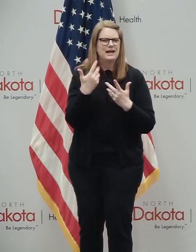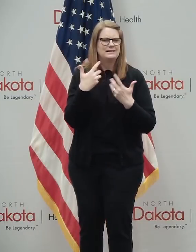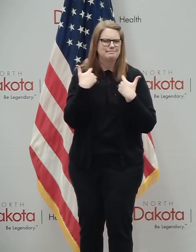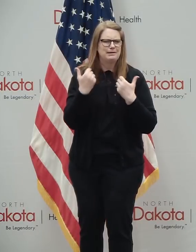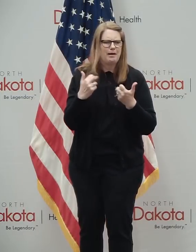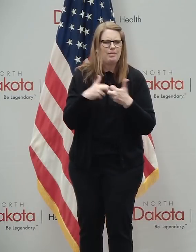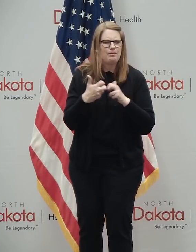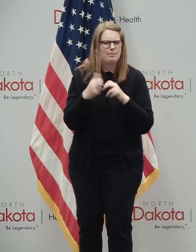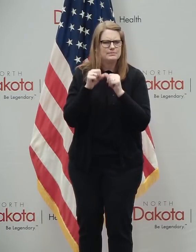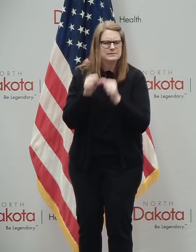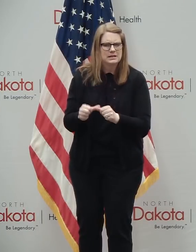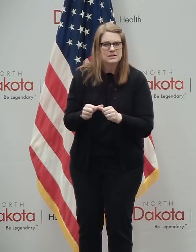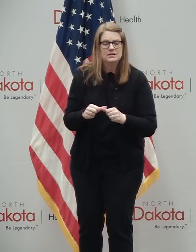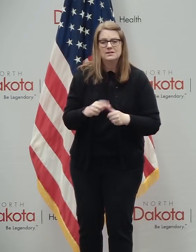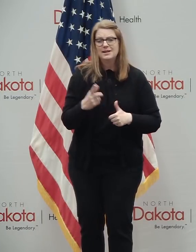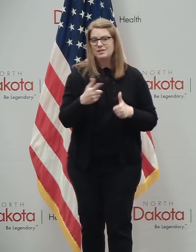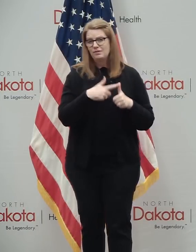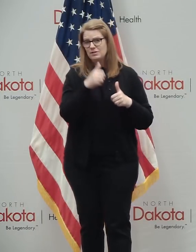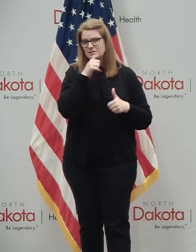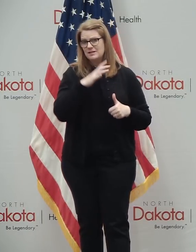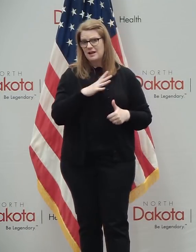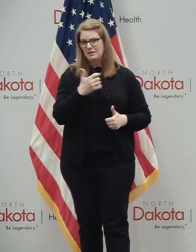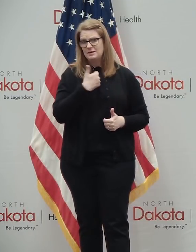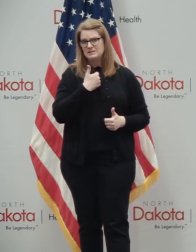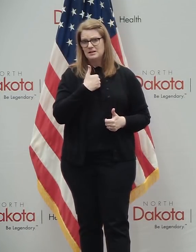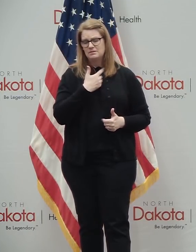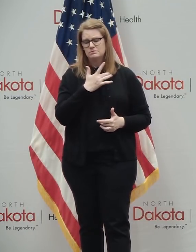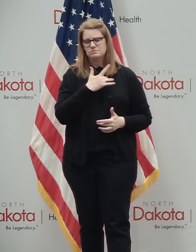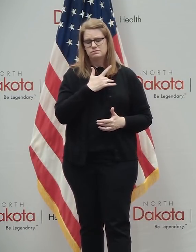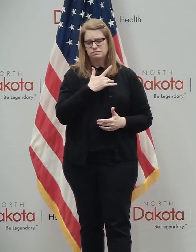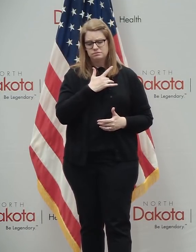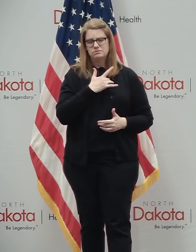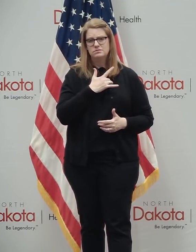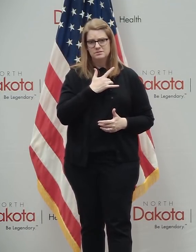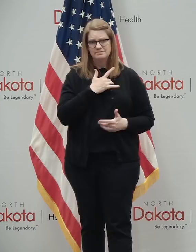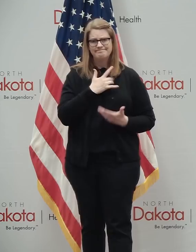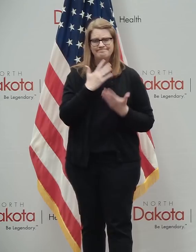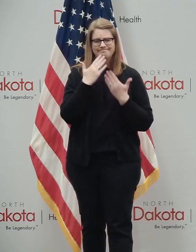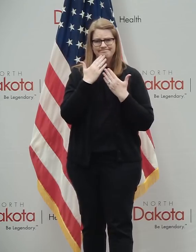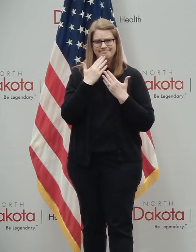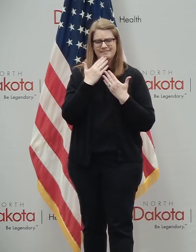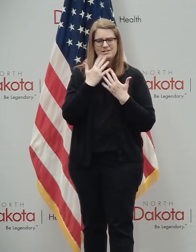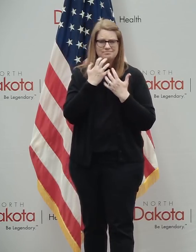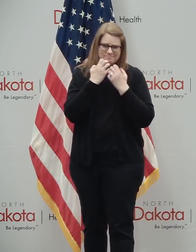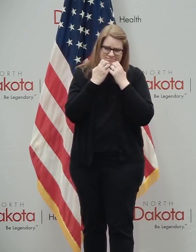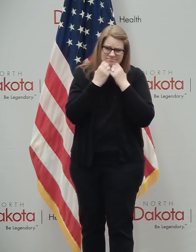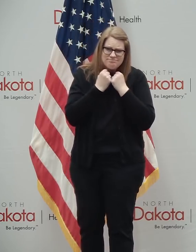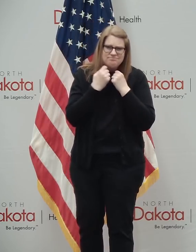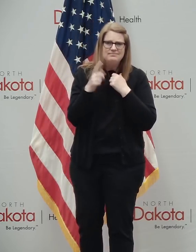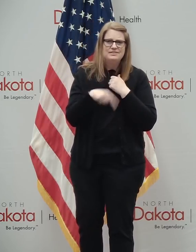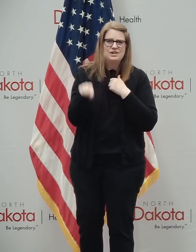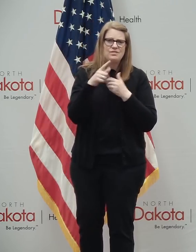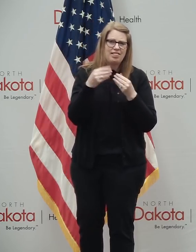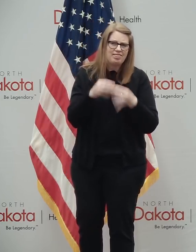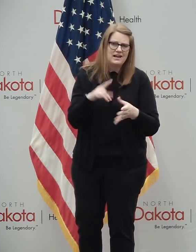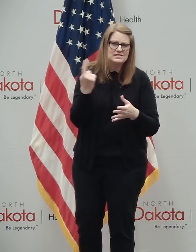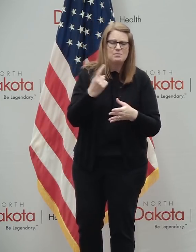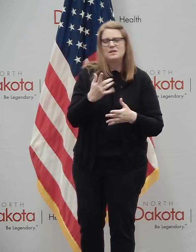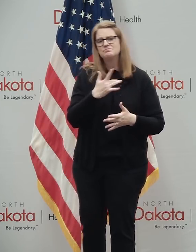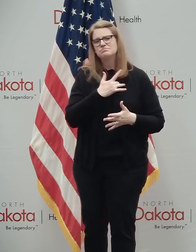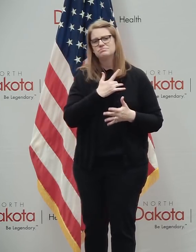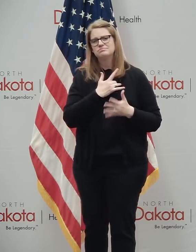First Lady and myself, our hearts and prayers go out to the loved ones and anyone who's lost someone during